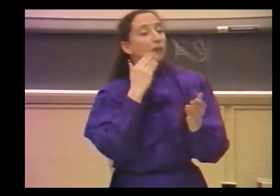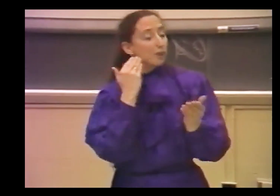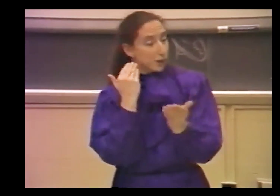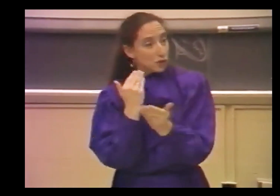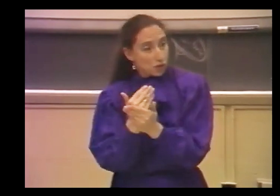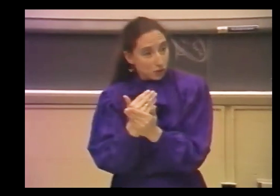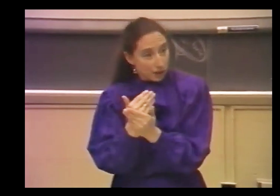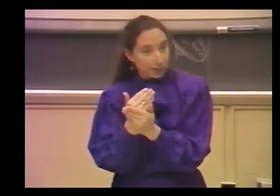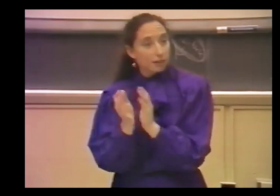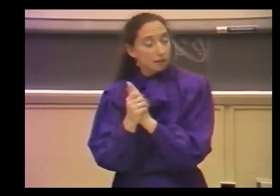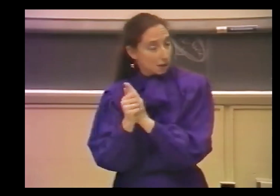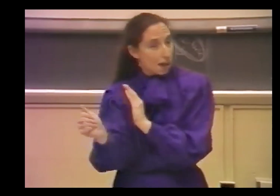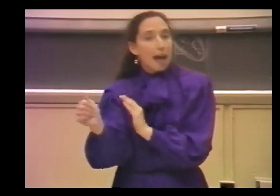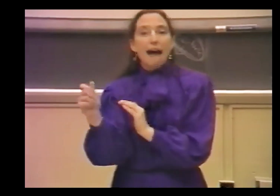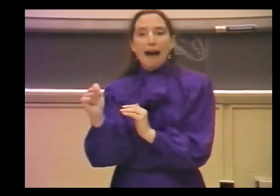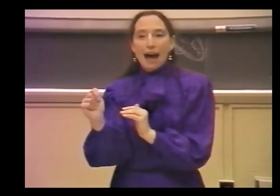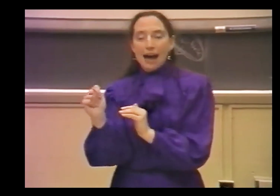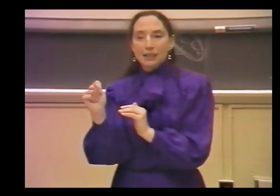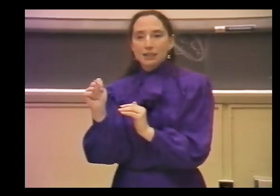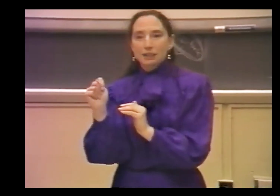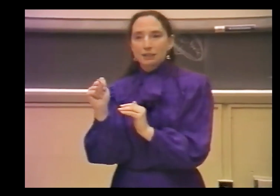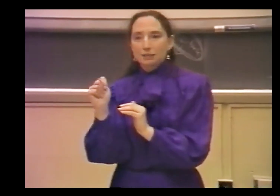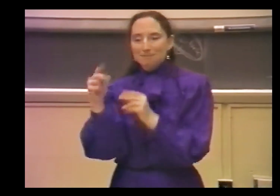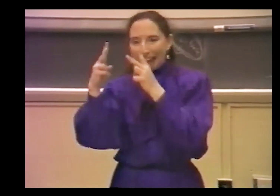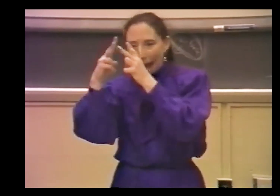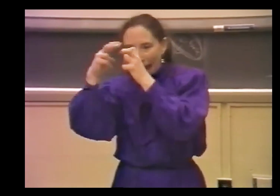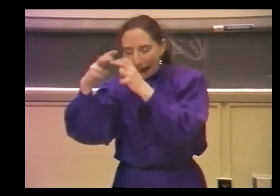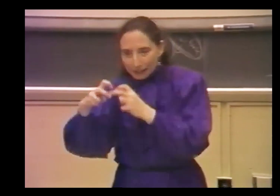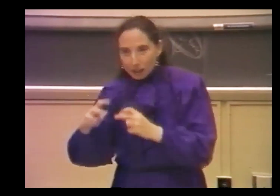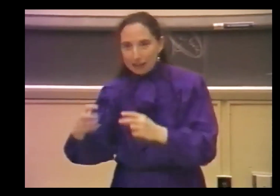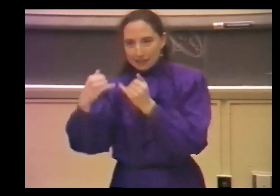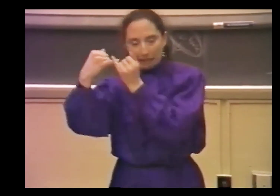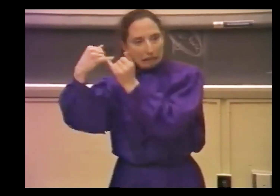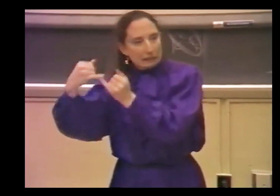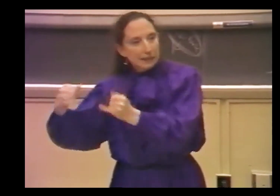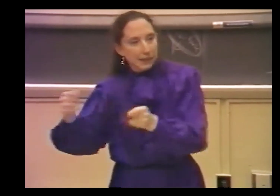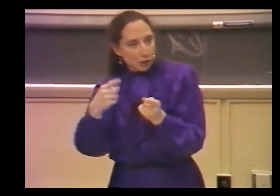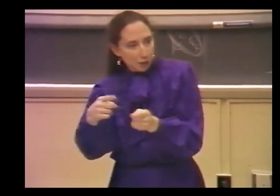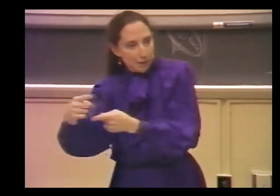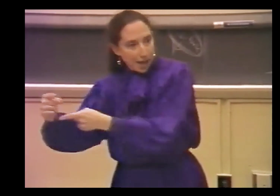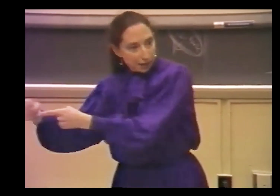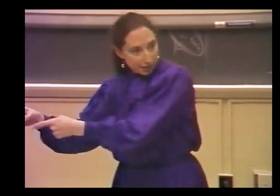very good at analyzing linear events.